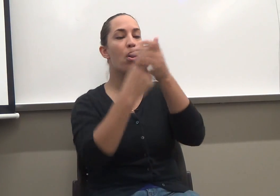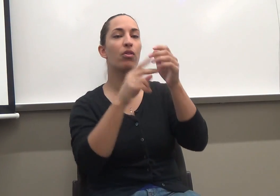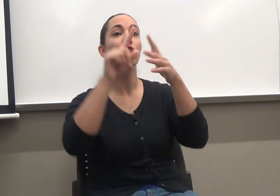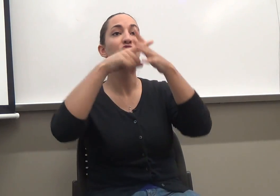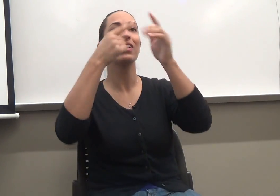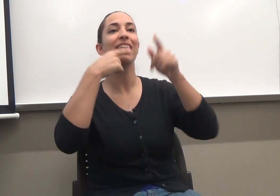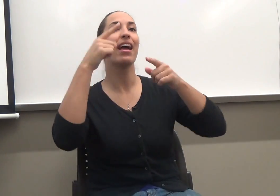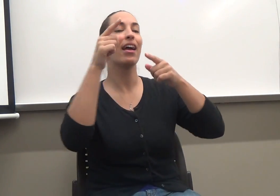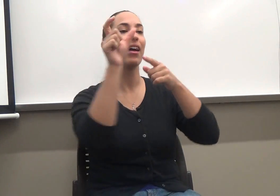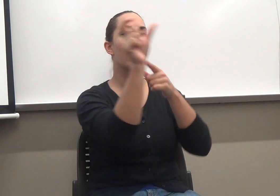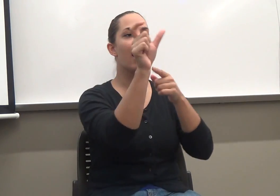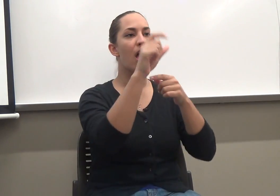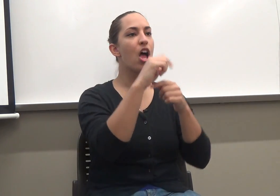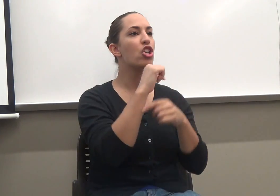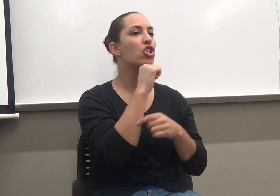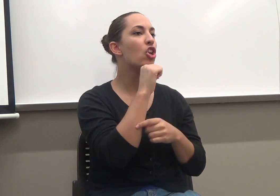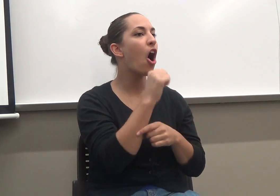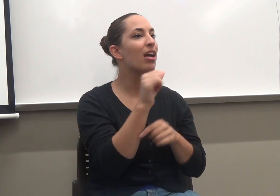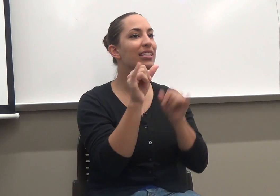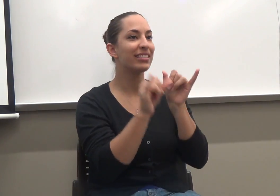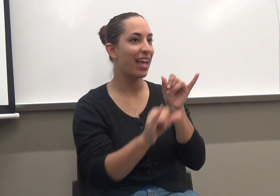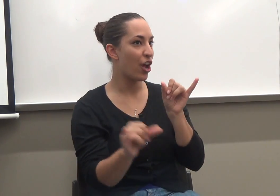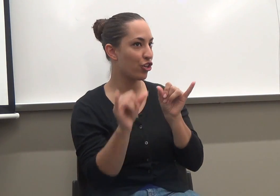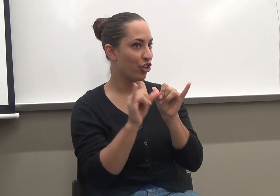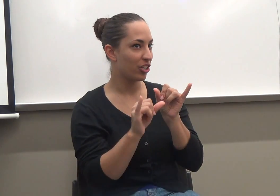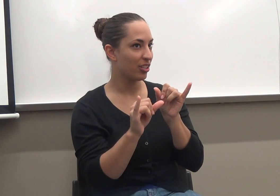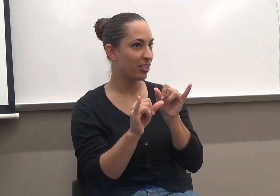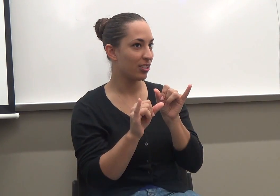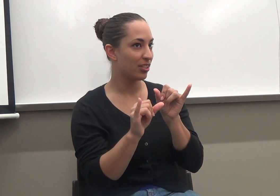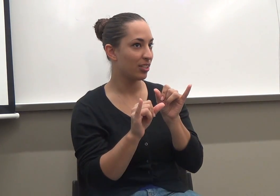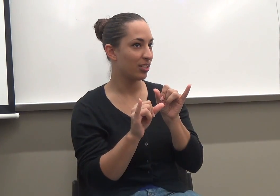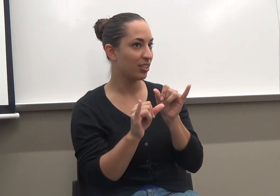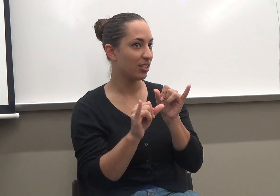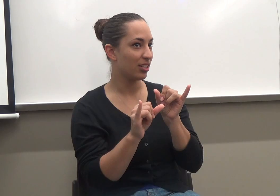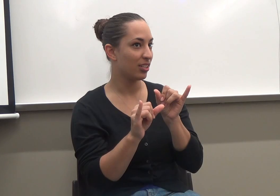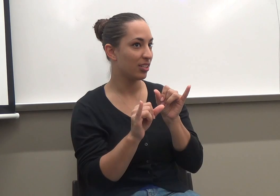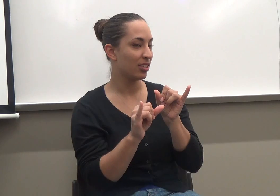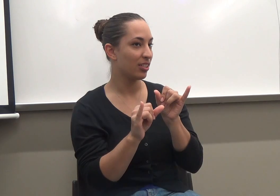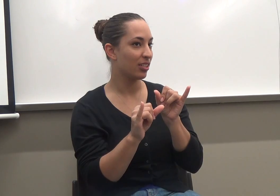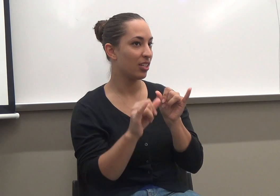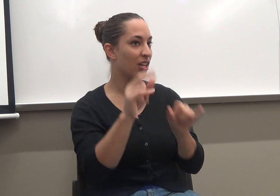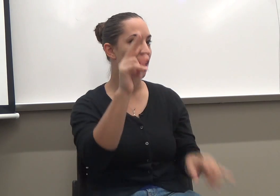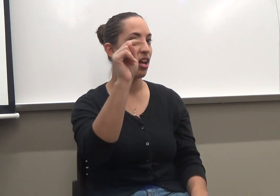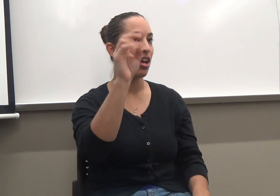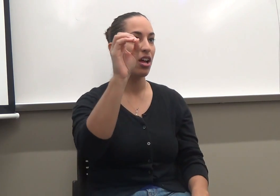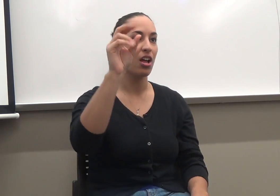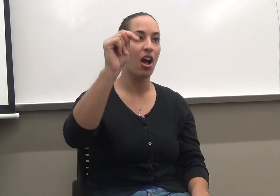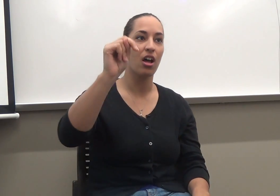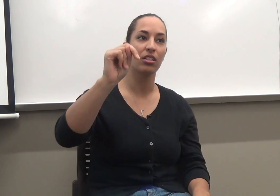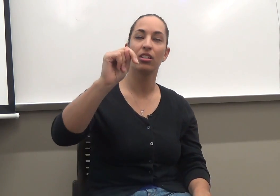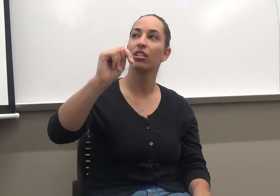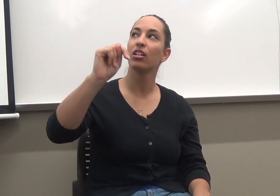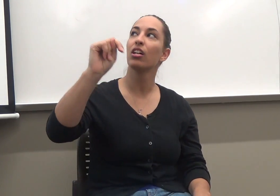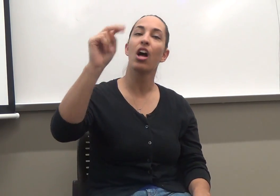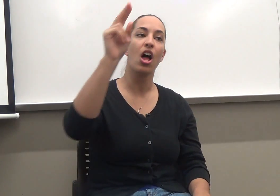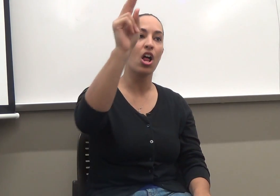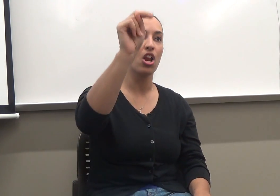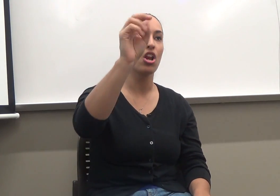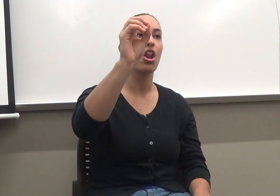non-standard. So this means you can't use it in your college writing. And I think you're going